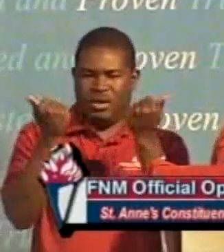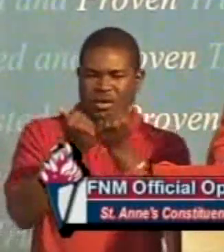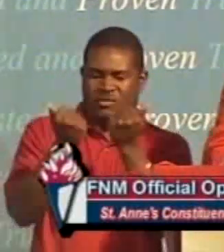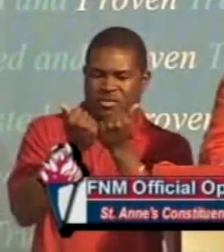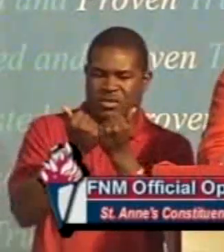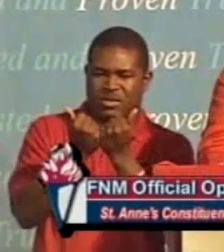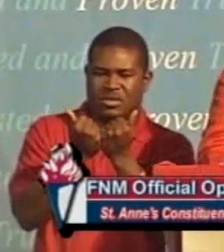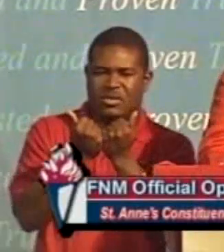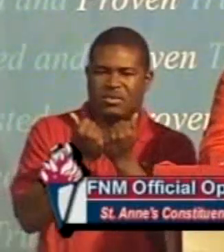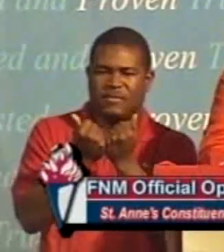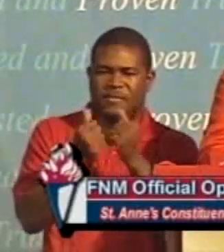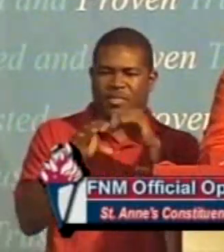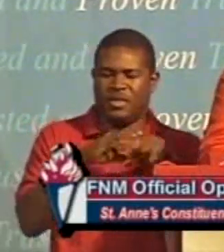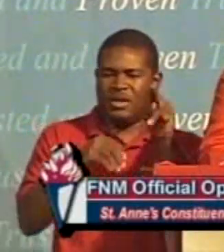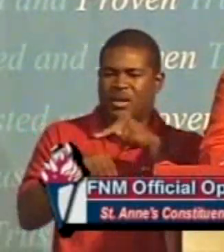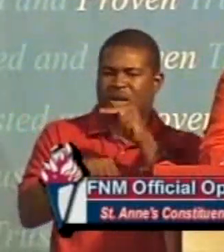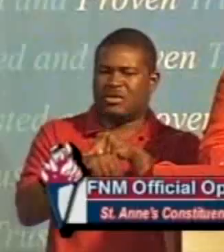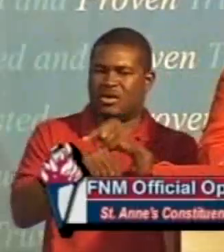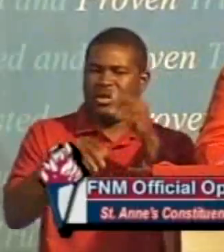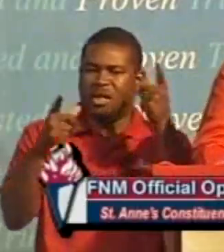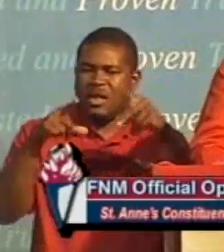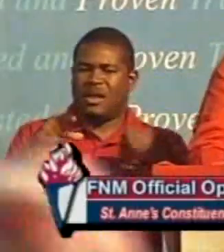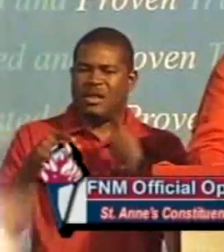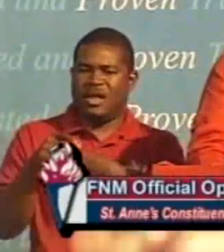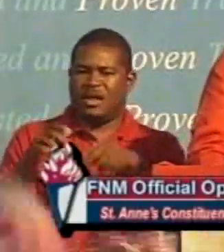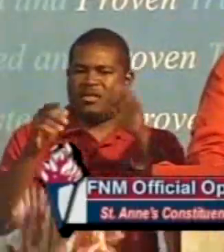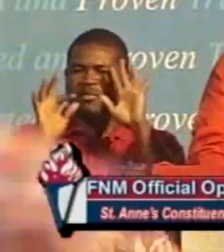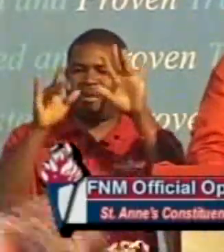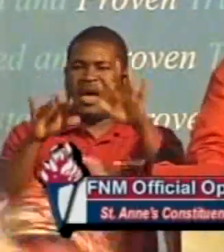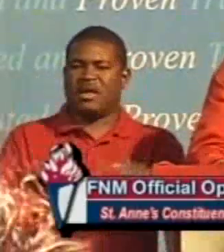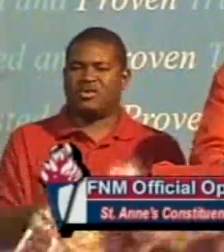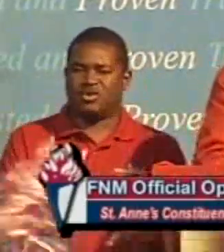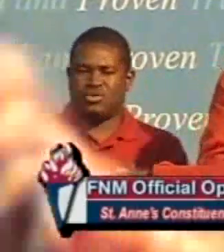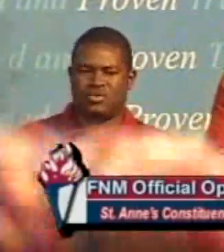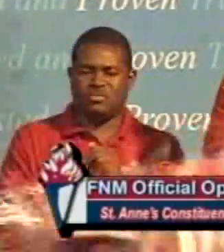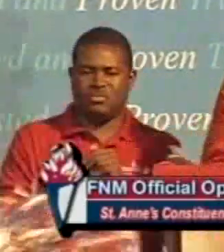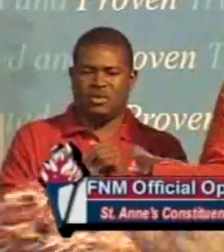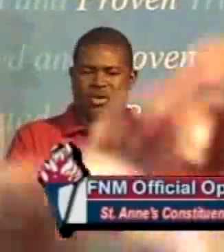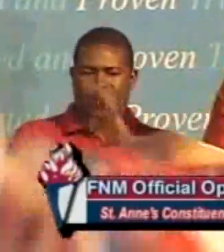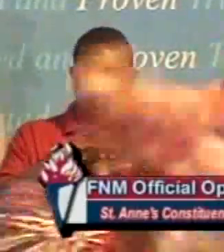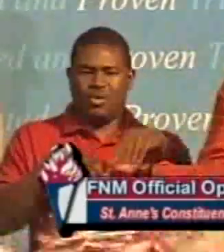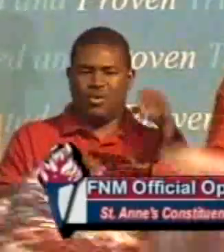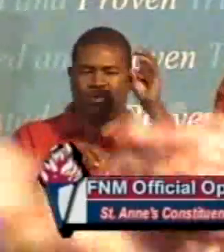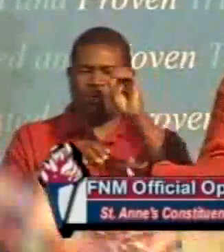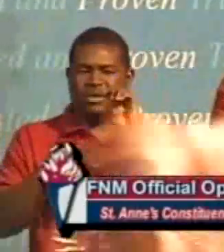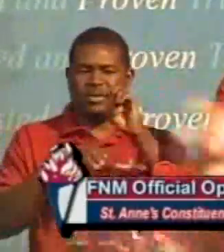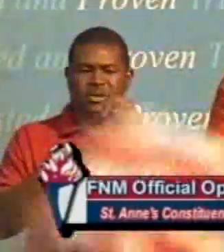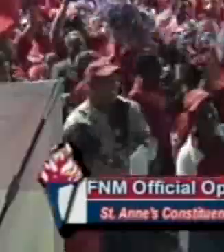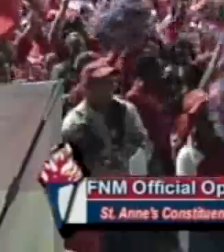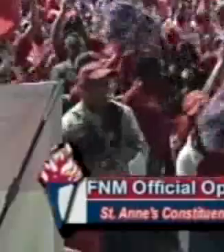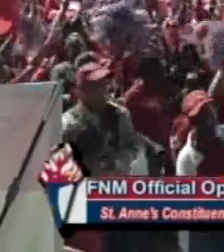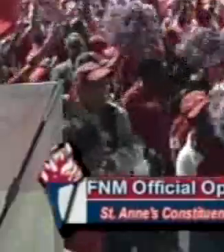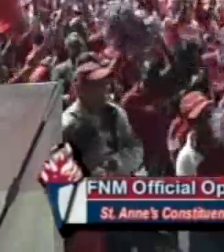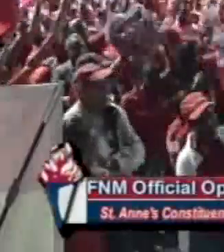Hill. Let's splash Nassau color red on Easter Monday. Color red, color red, color